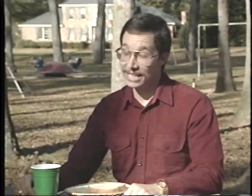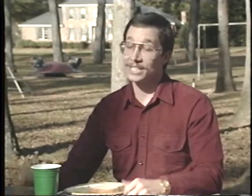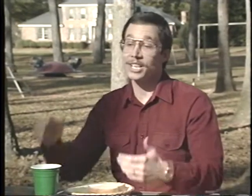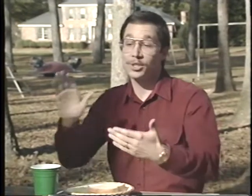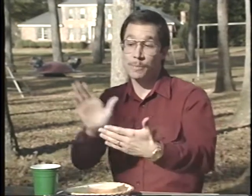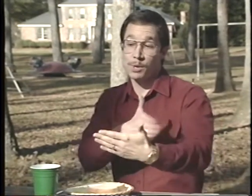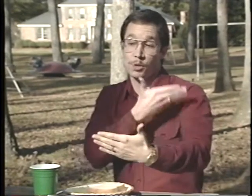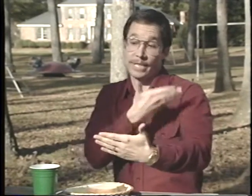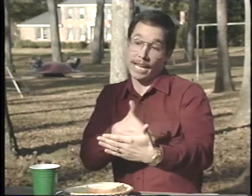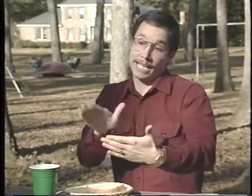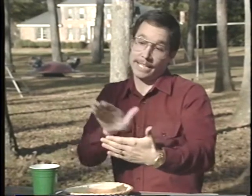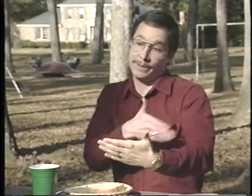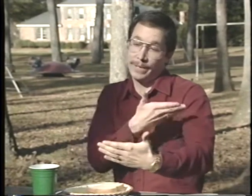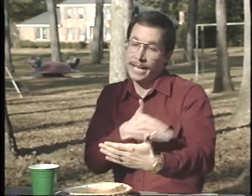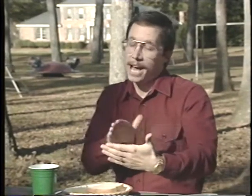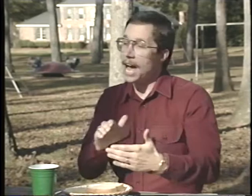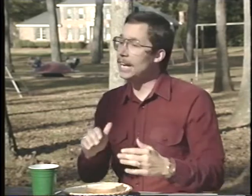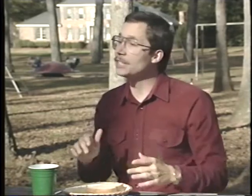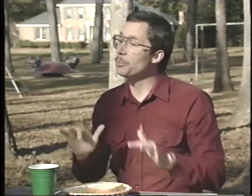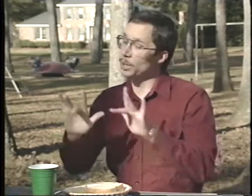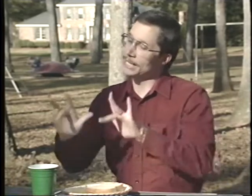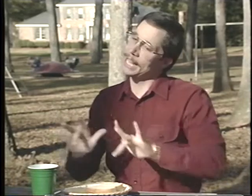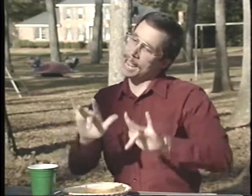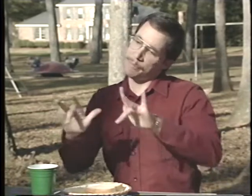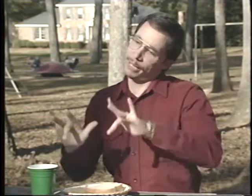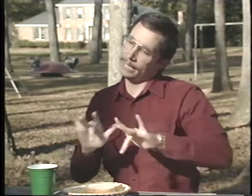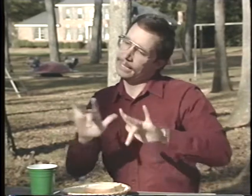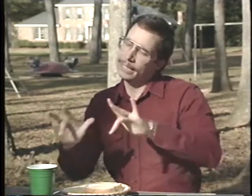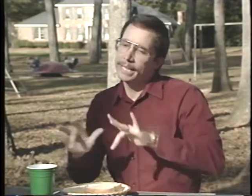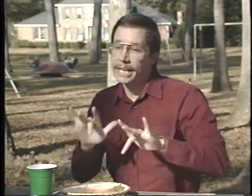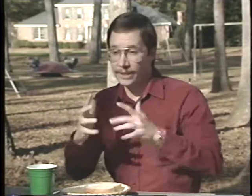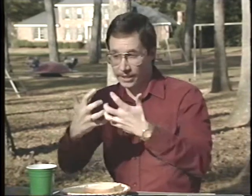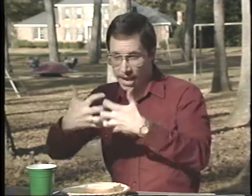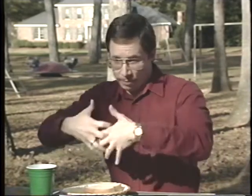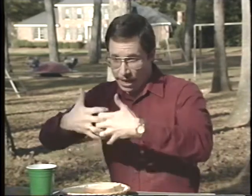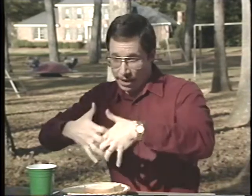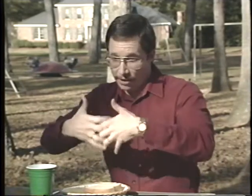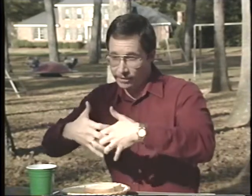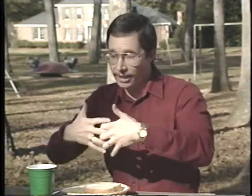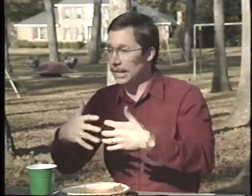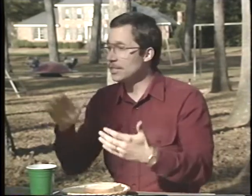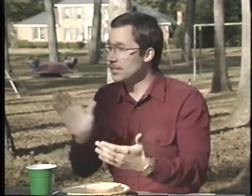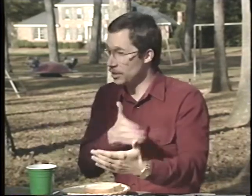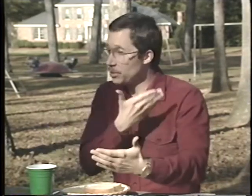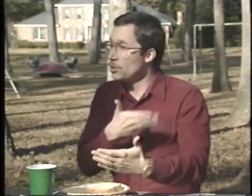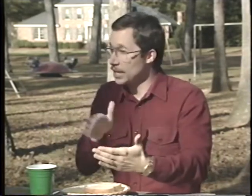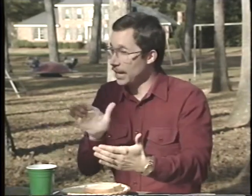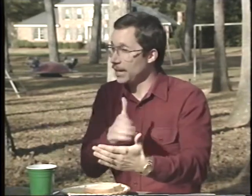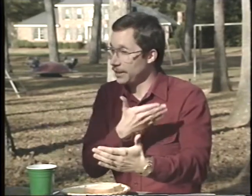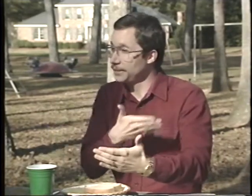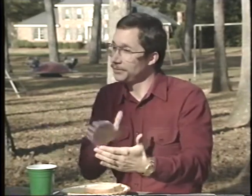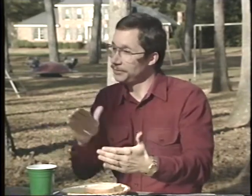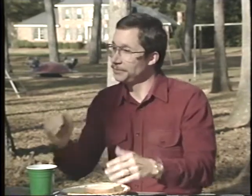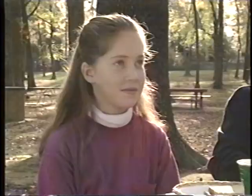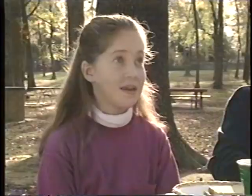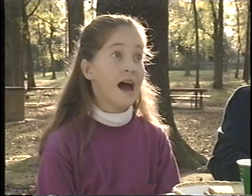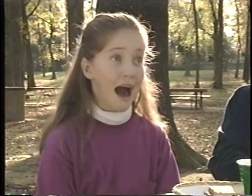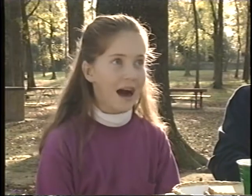listening to music. I like to put a tape in the tape player and listen to music. I like